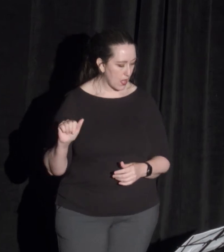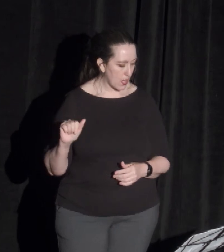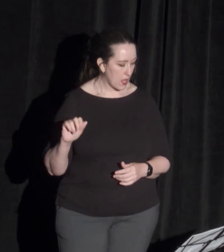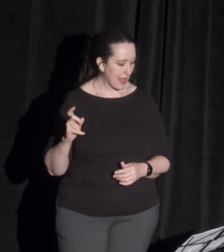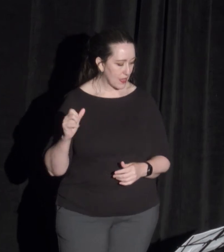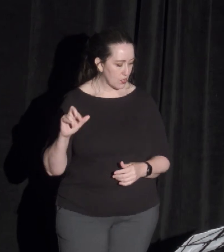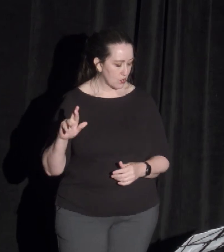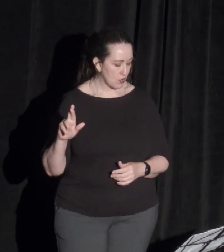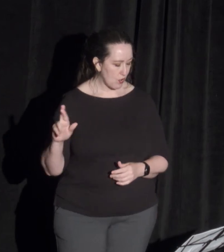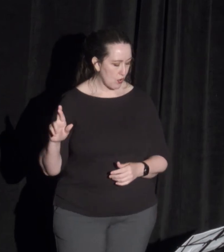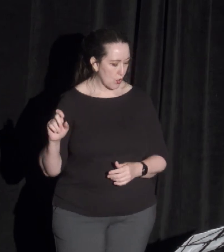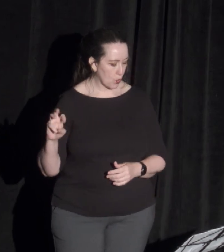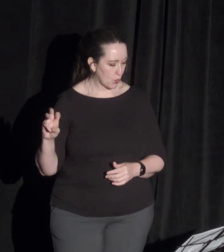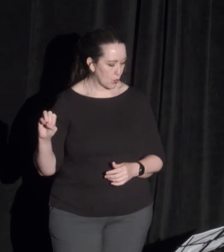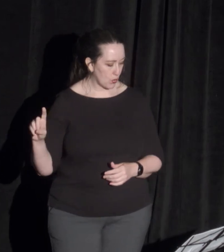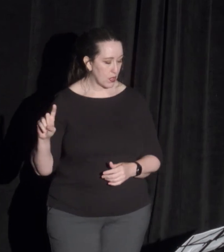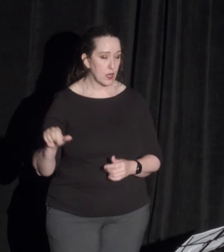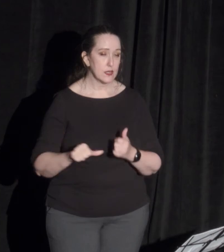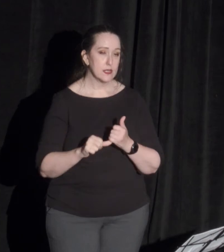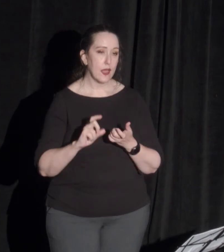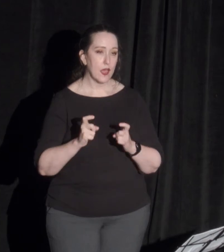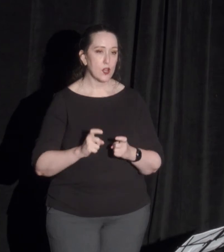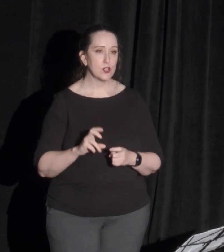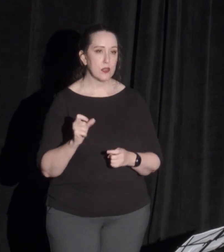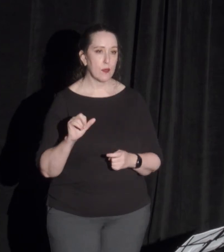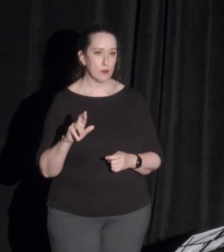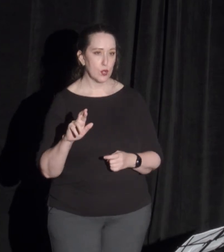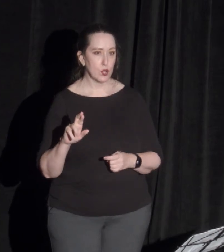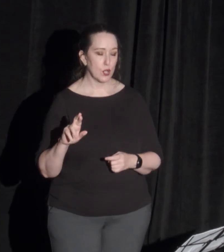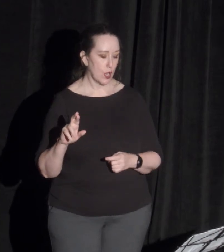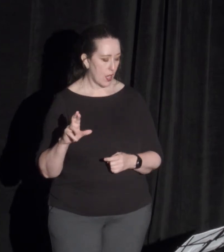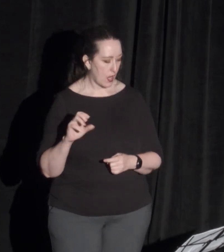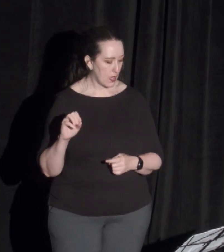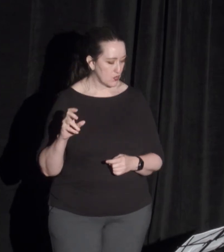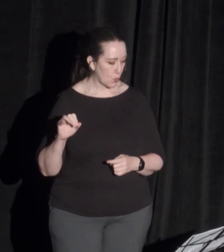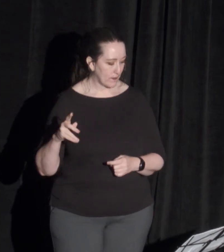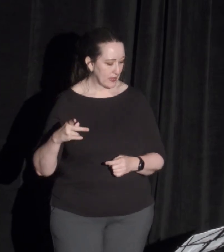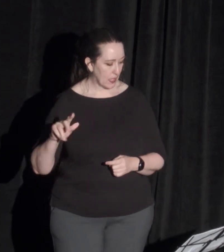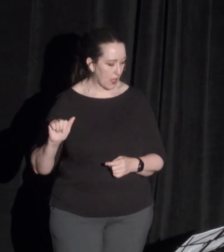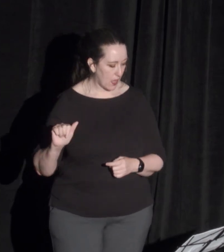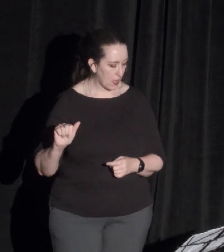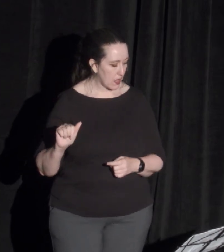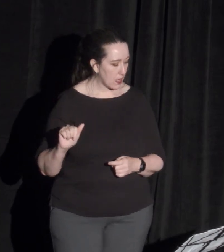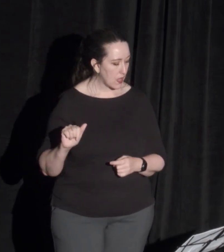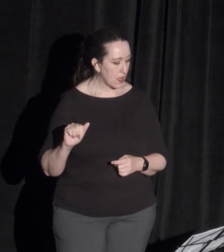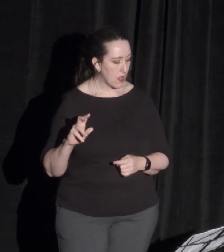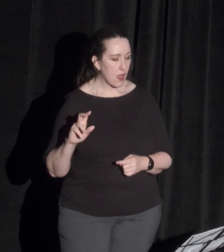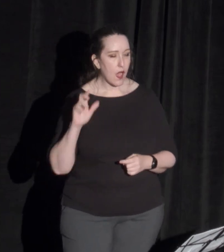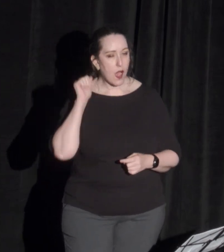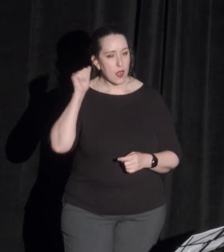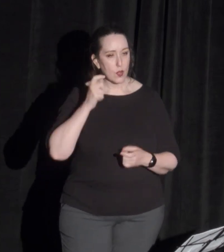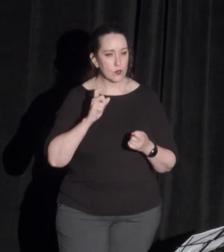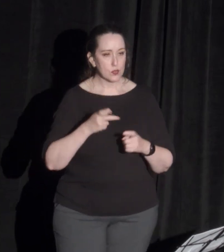Wood, assistant editors Summer Fletcher and Sophia Barker, audio producer Peter Adrian